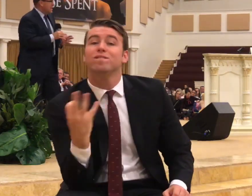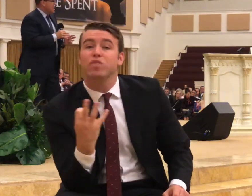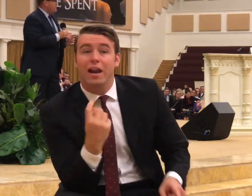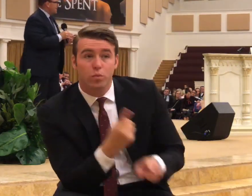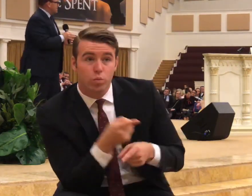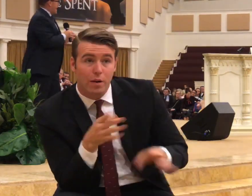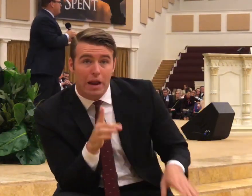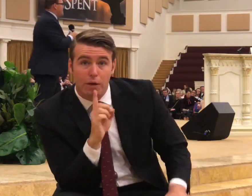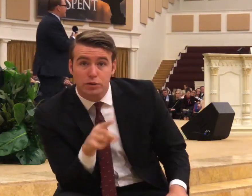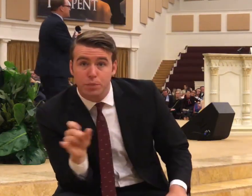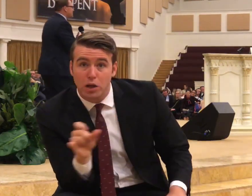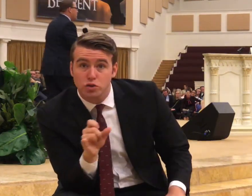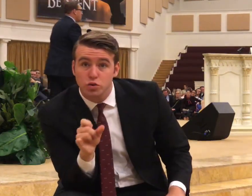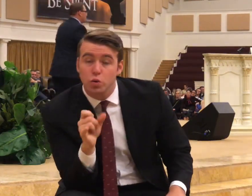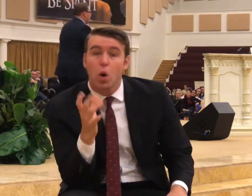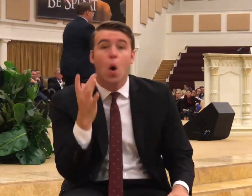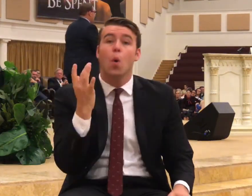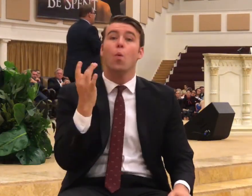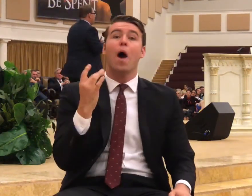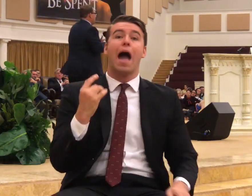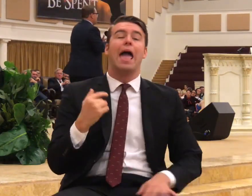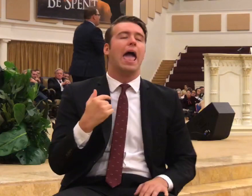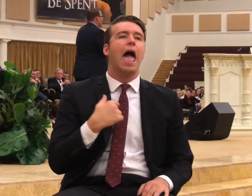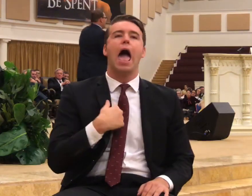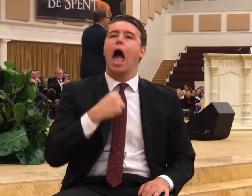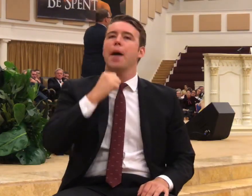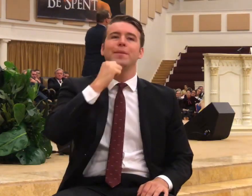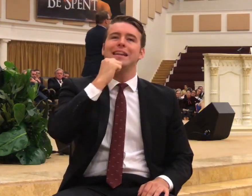right way. Because I'm not just going to be